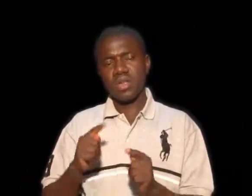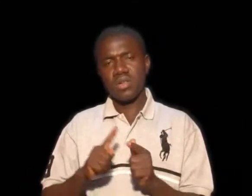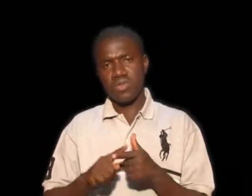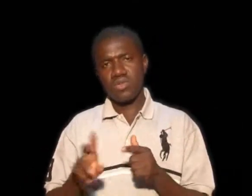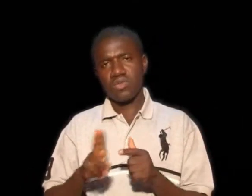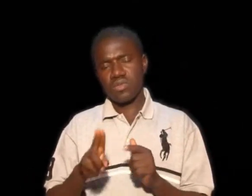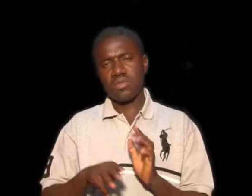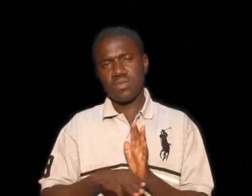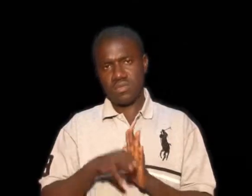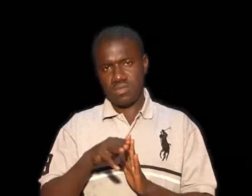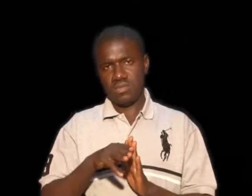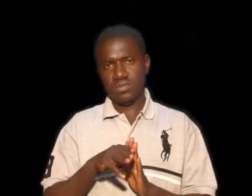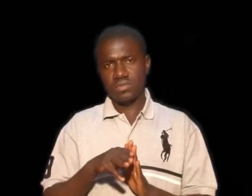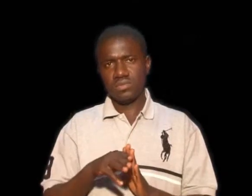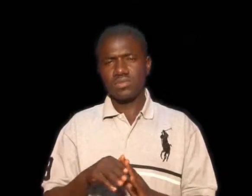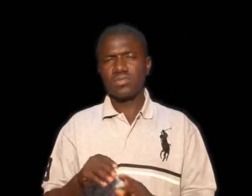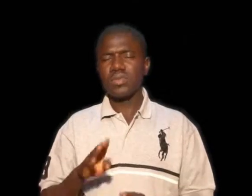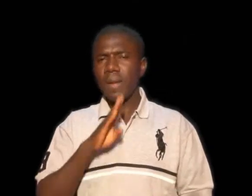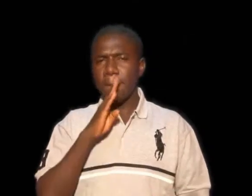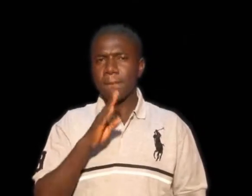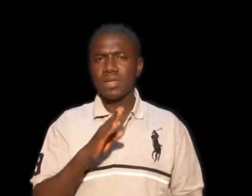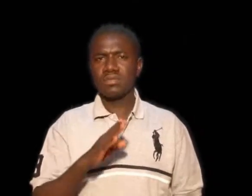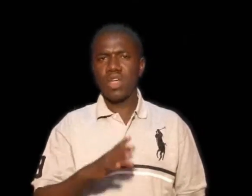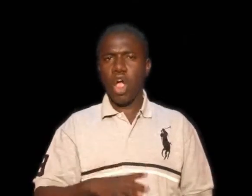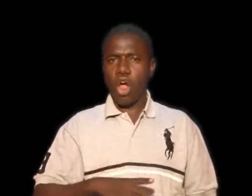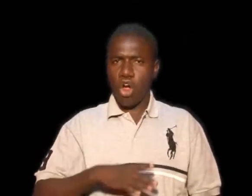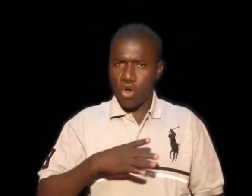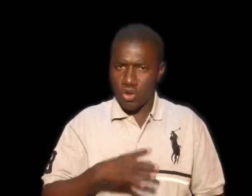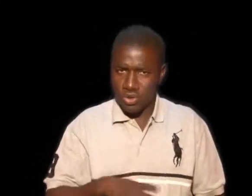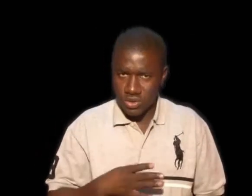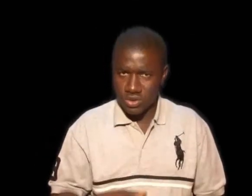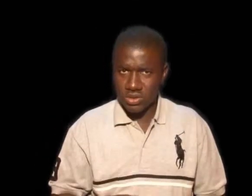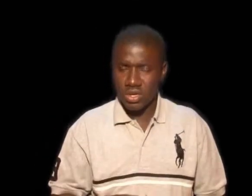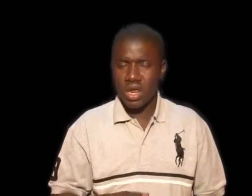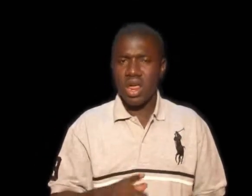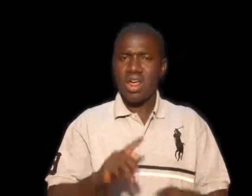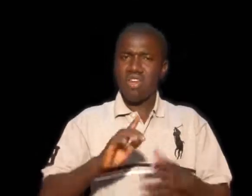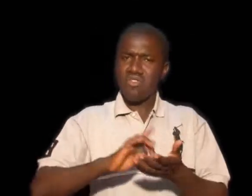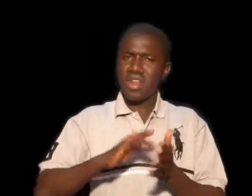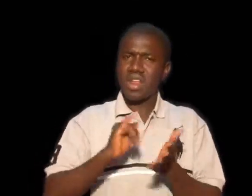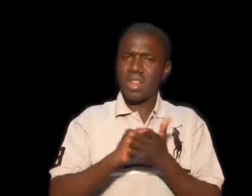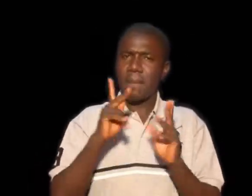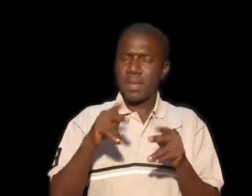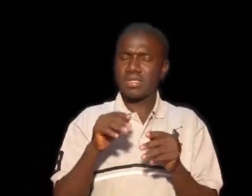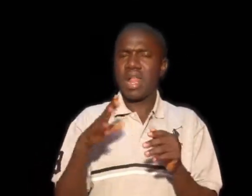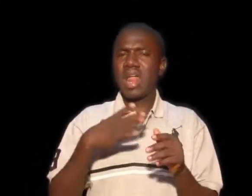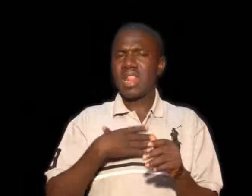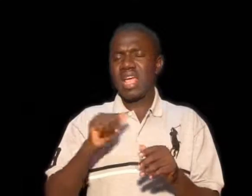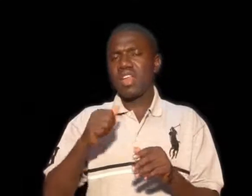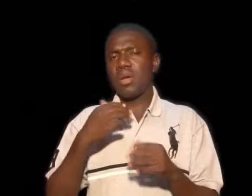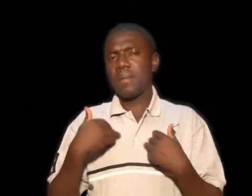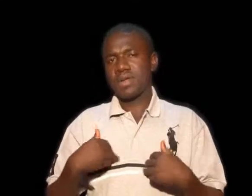people with disabilities. Be polite. Treat the person the same way as you would anyone